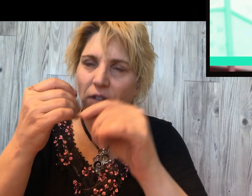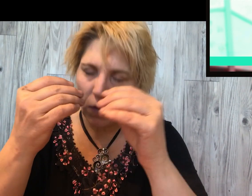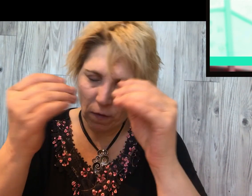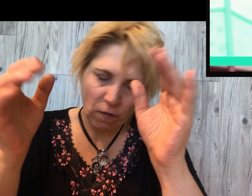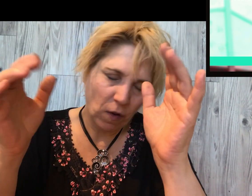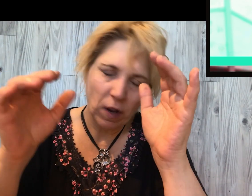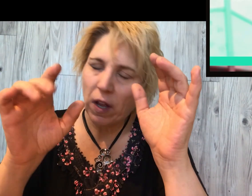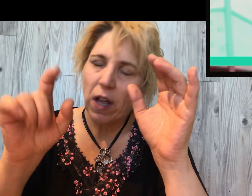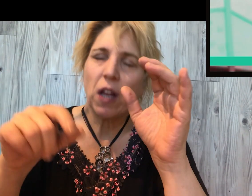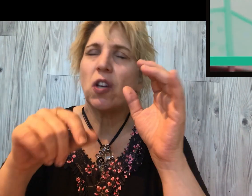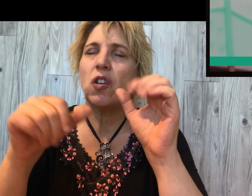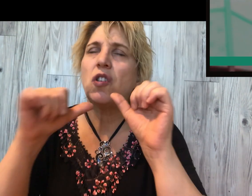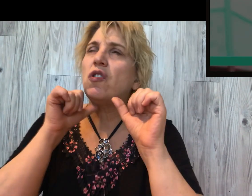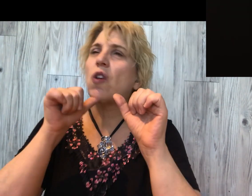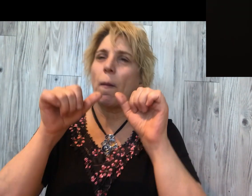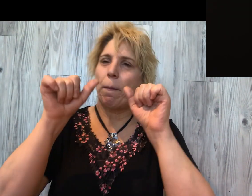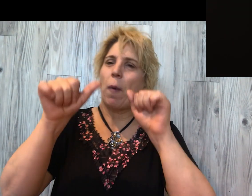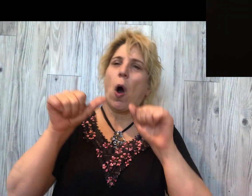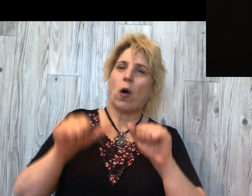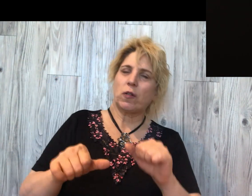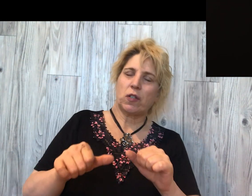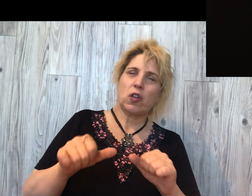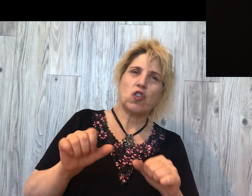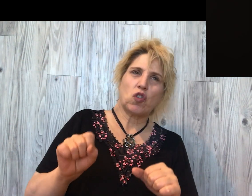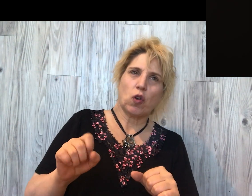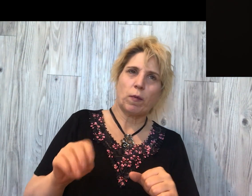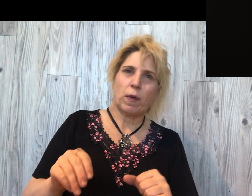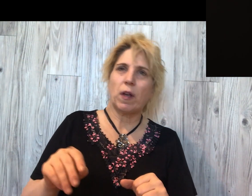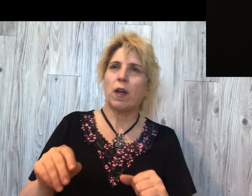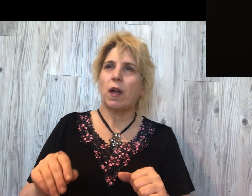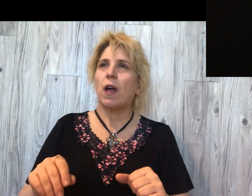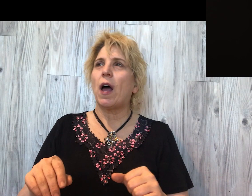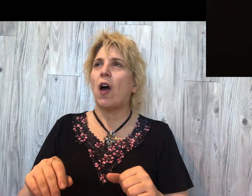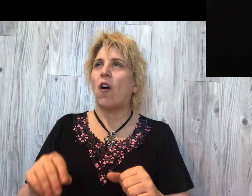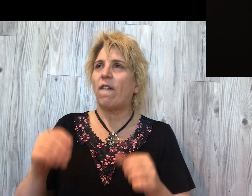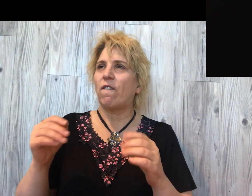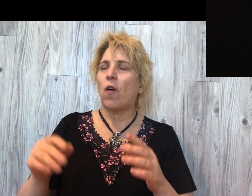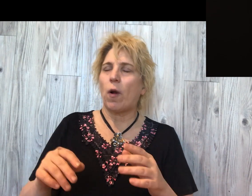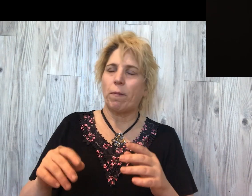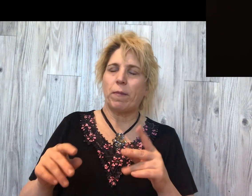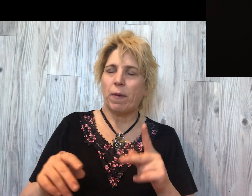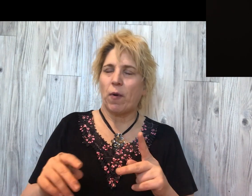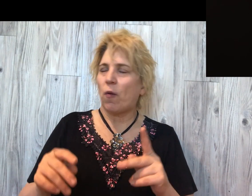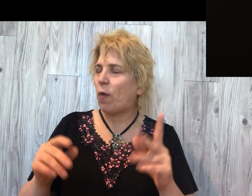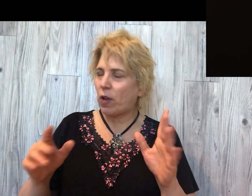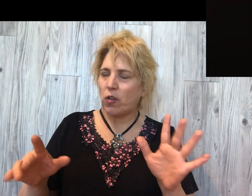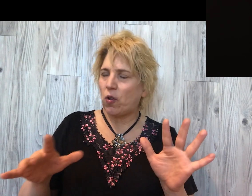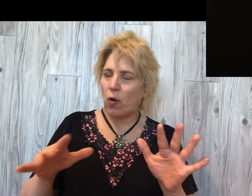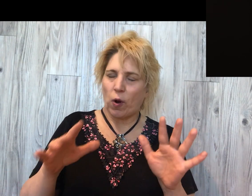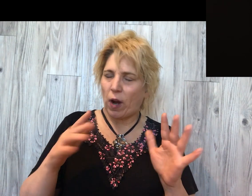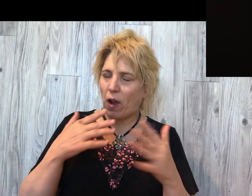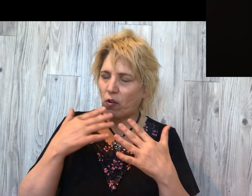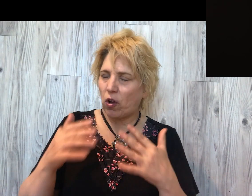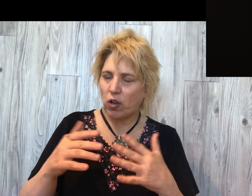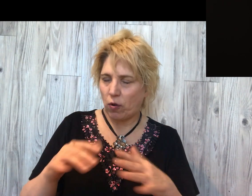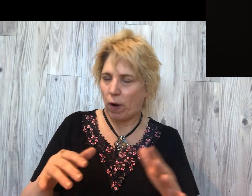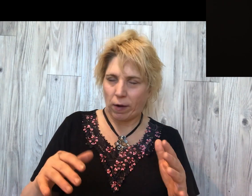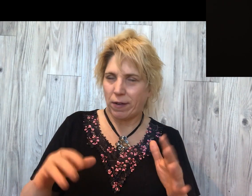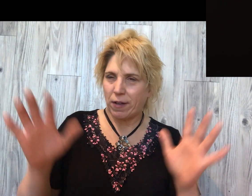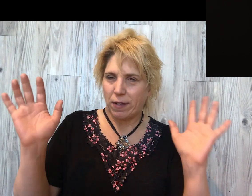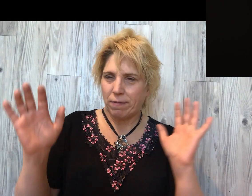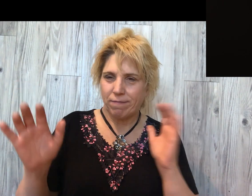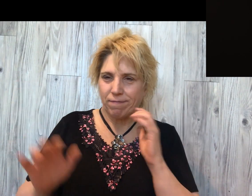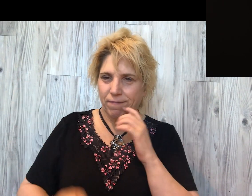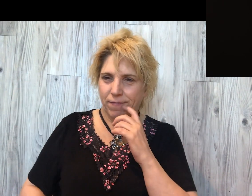up on social media. You don't have to tell people what you've done or who you are or how good you are. And especially, hear